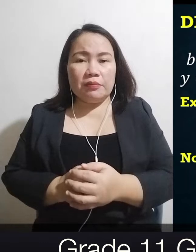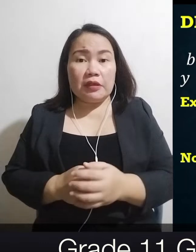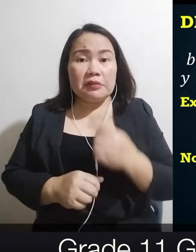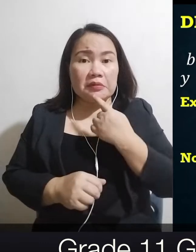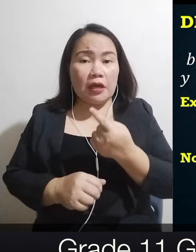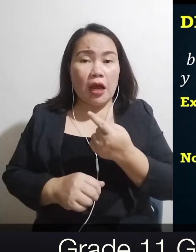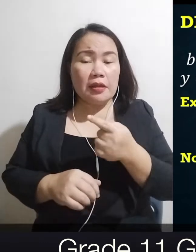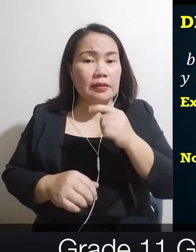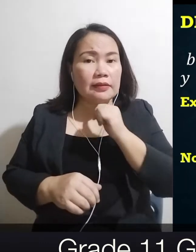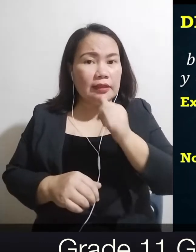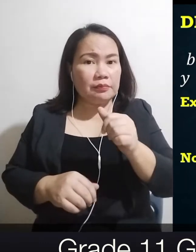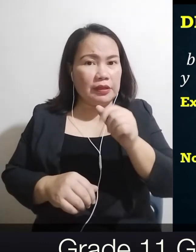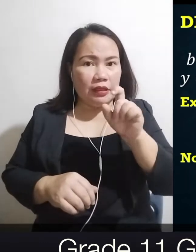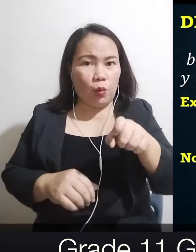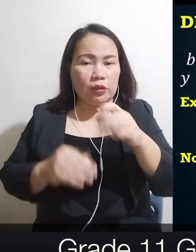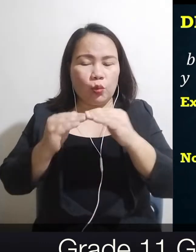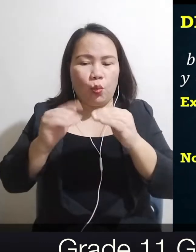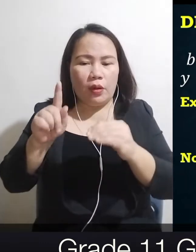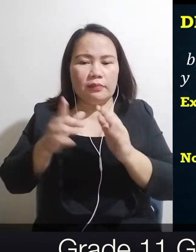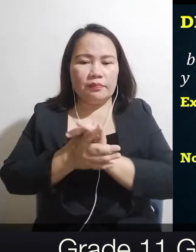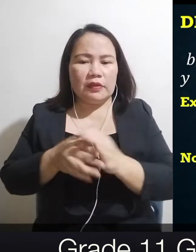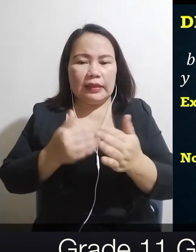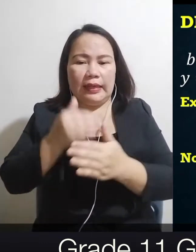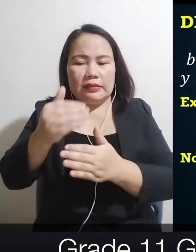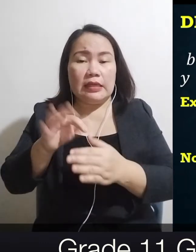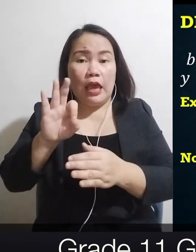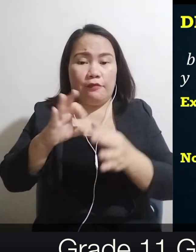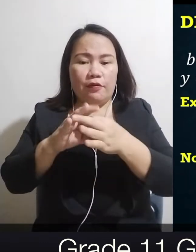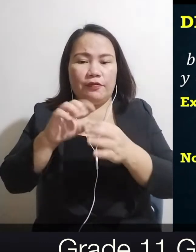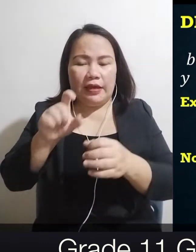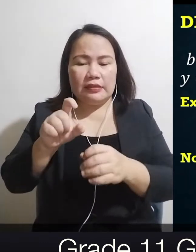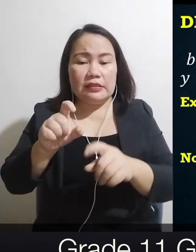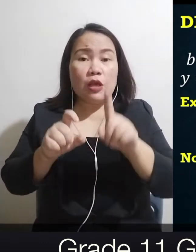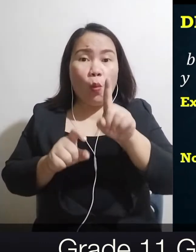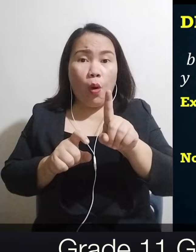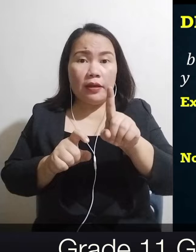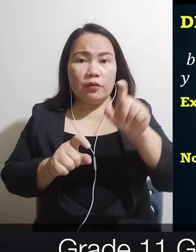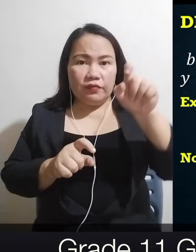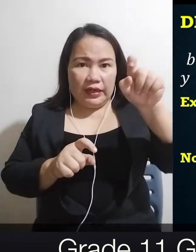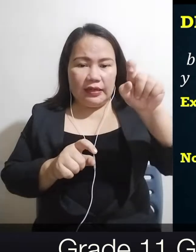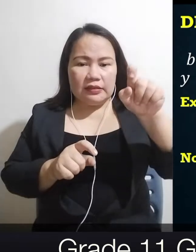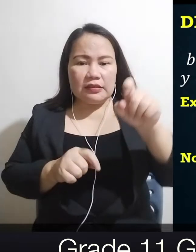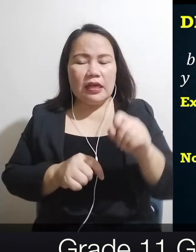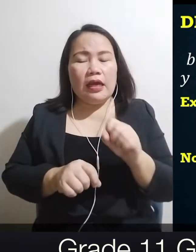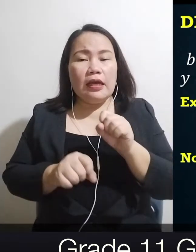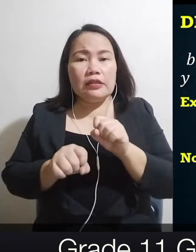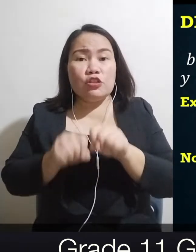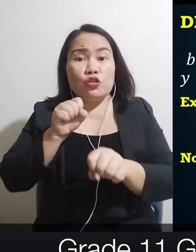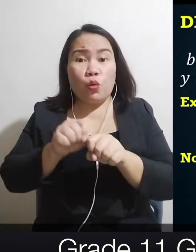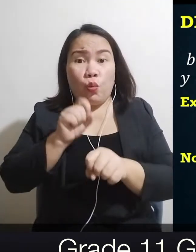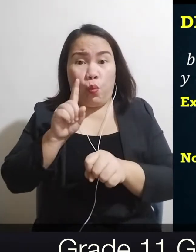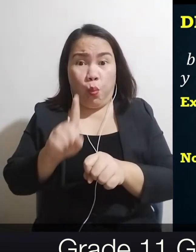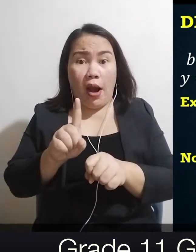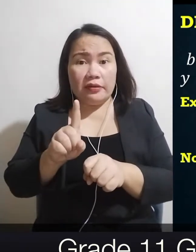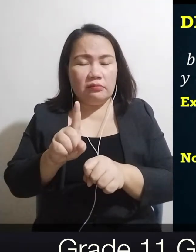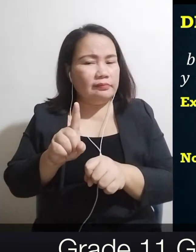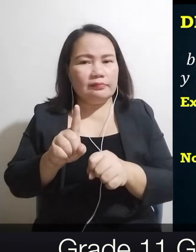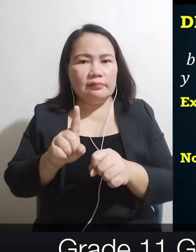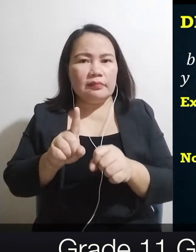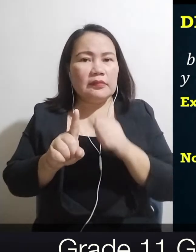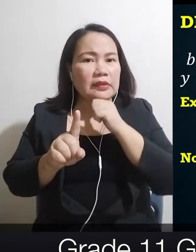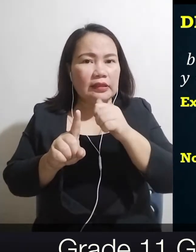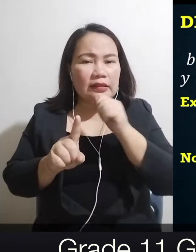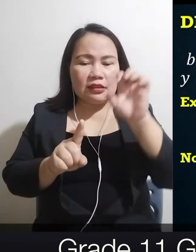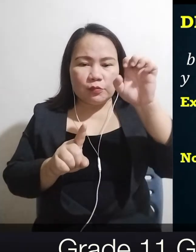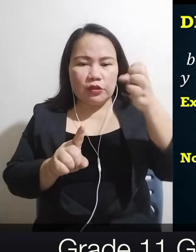of x is equal to 1 raised to x. So, since yung base natin is 1, therefore, hindi siya